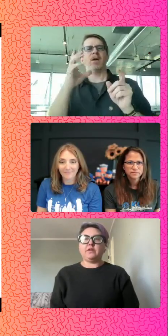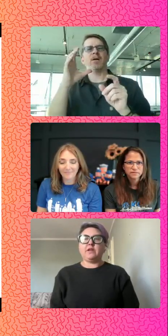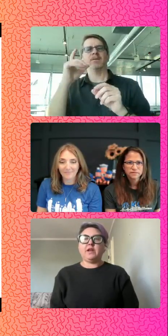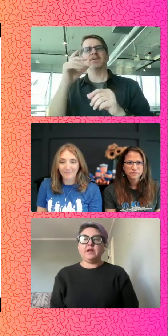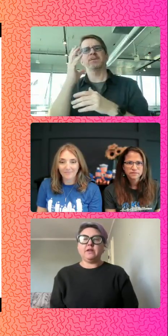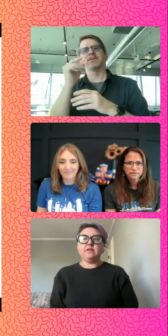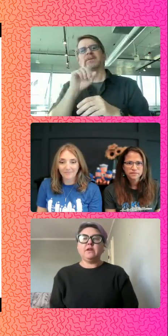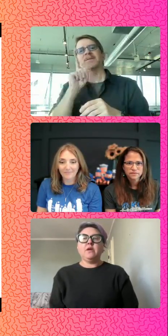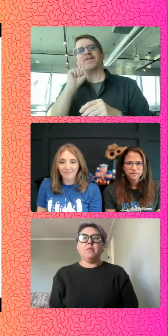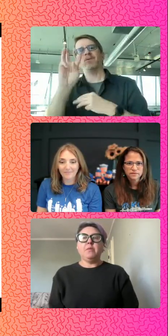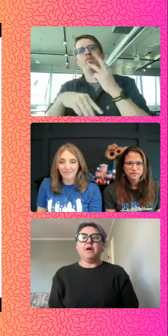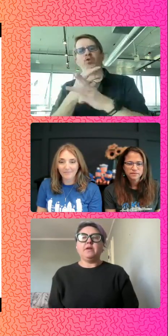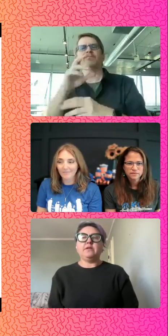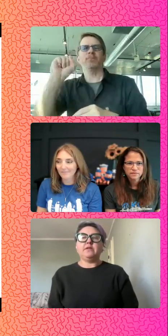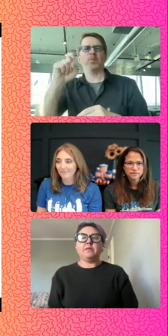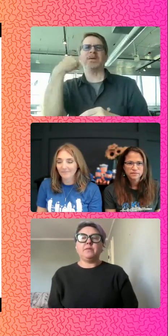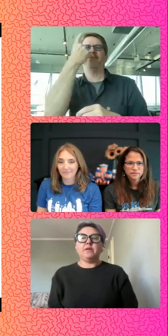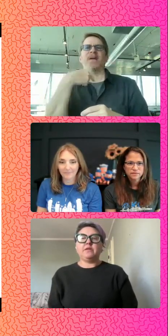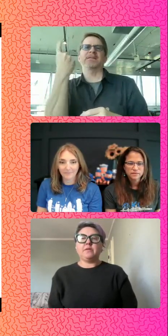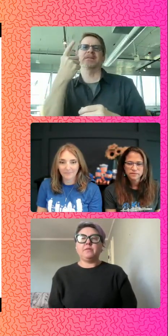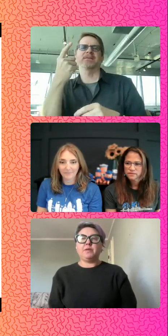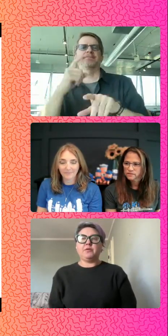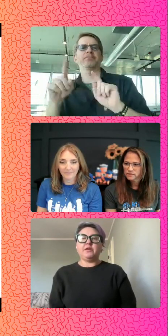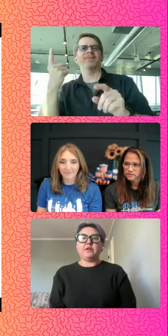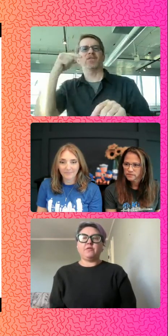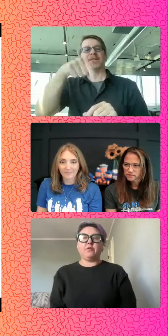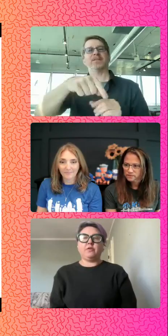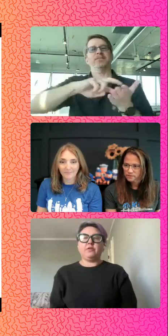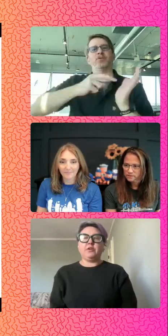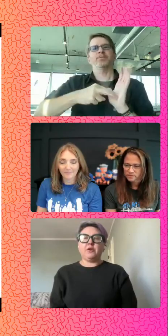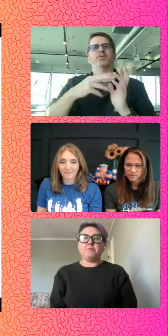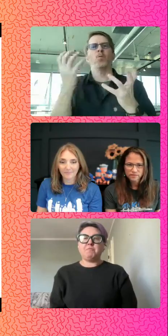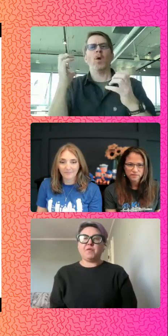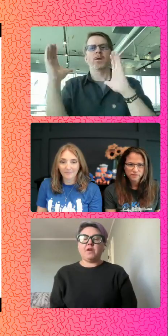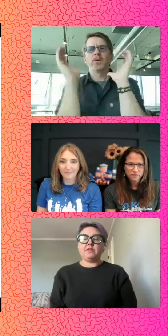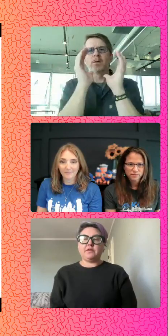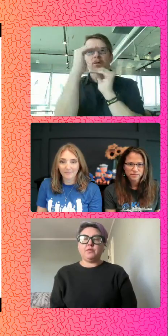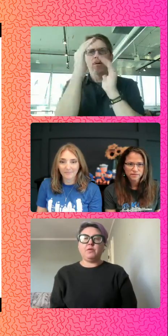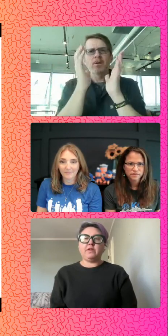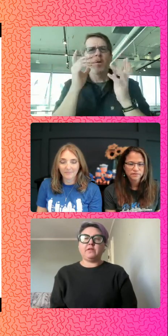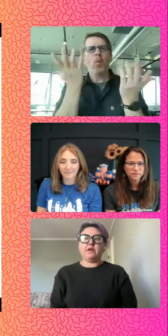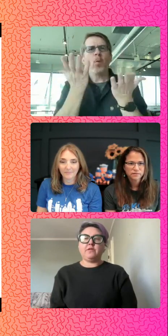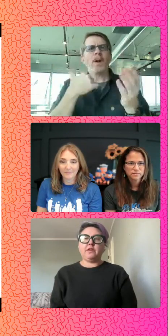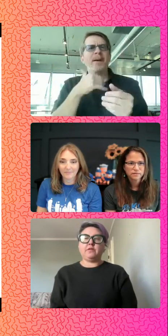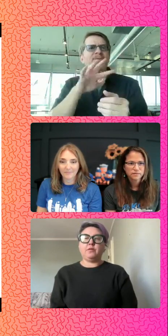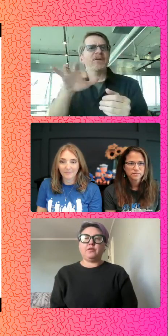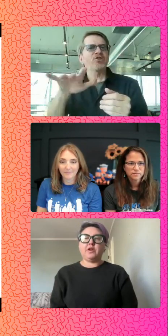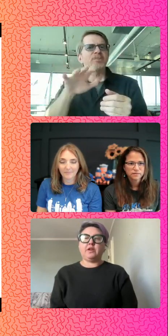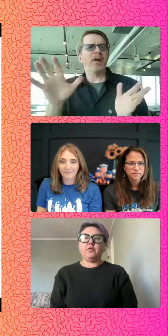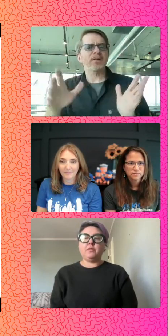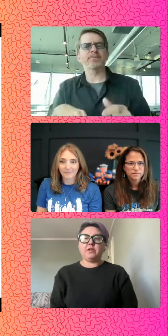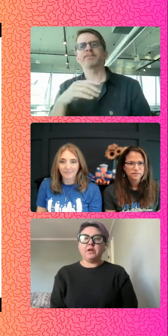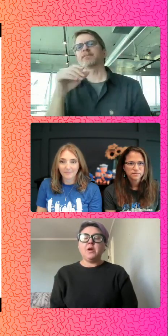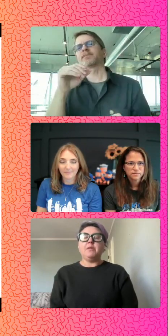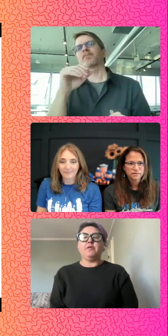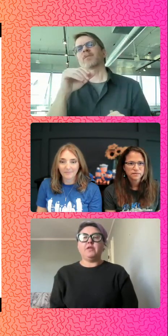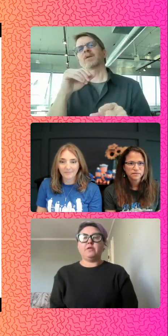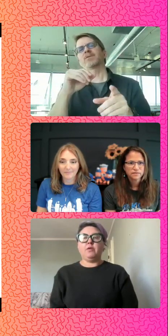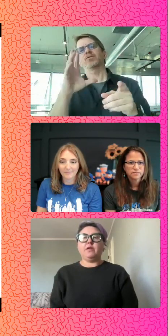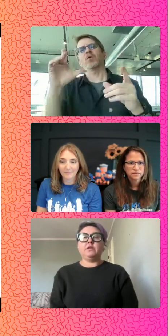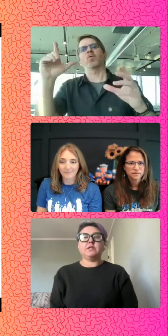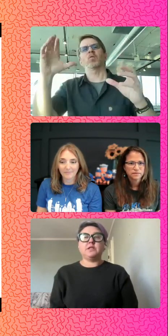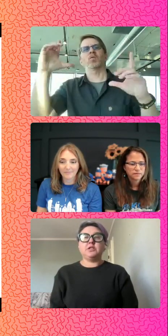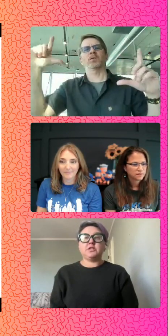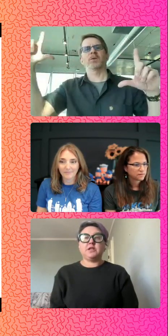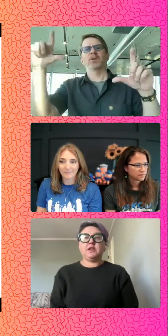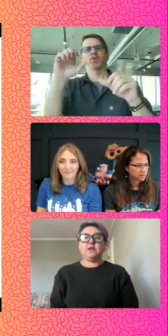just wanting the hand. But some people in the deaf world, obviously we want to see our face when we're chatting normally. But for this,